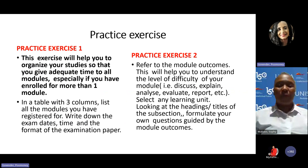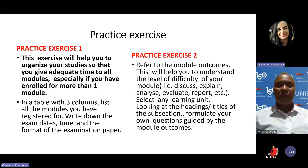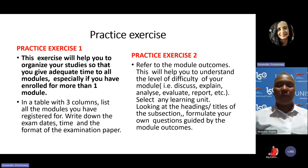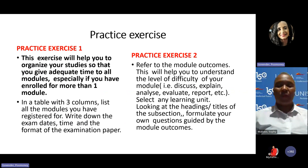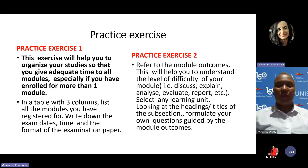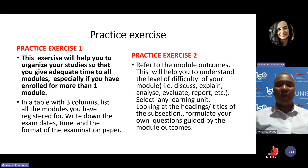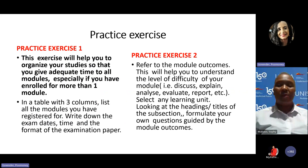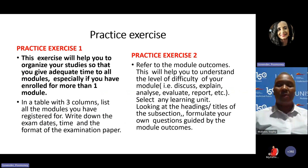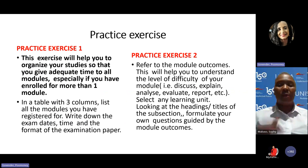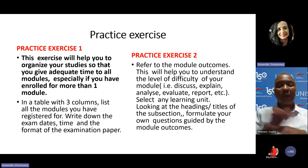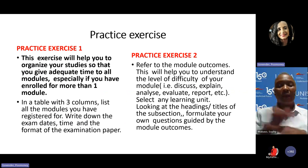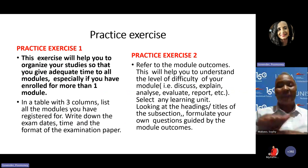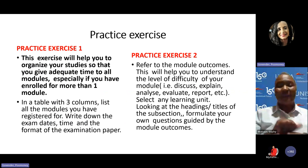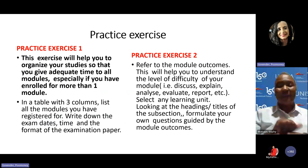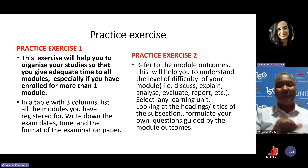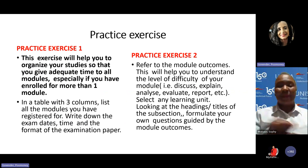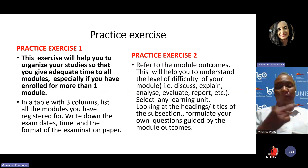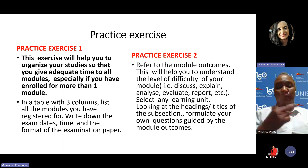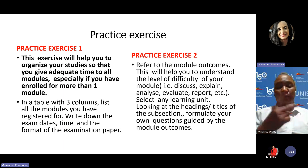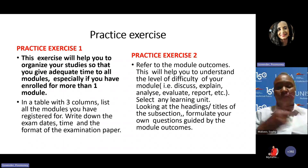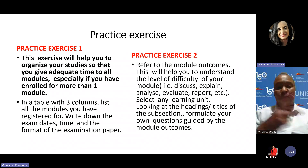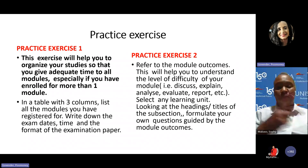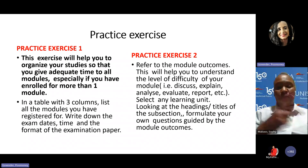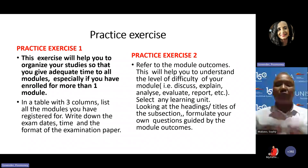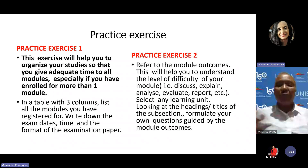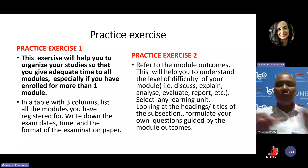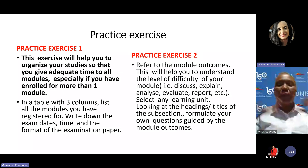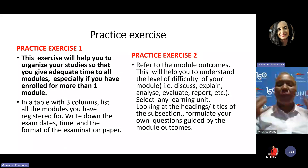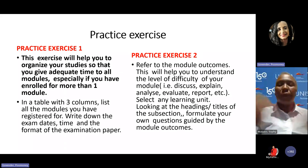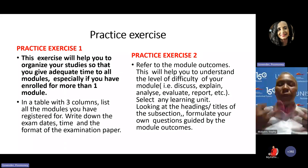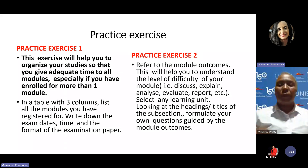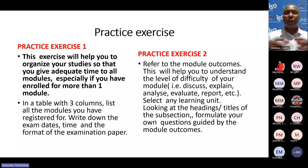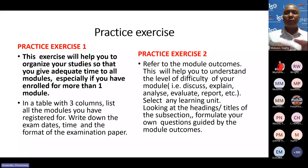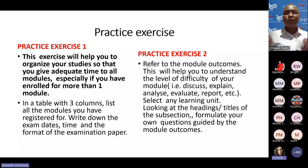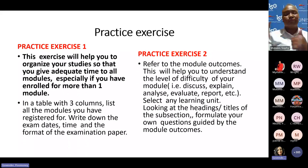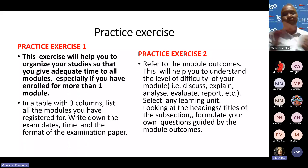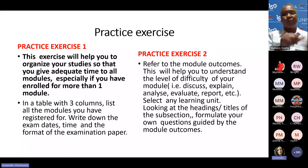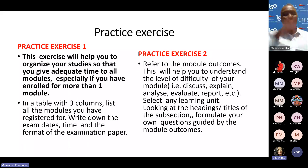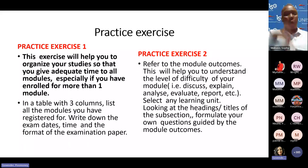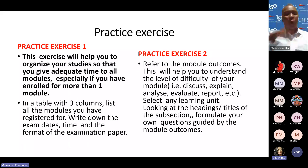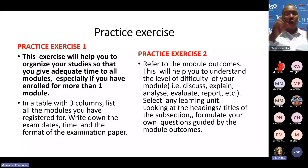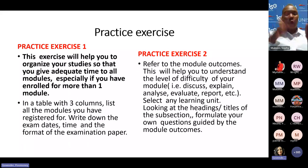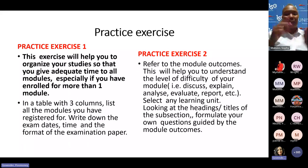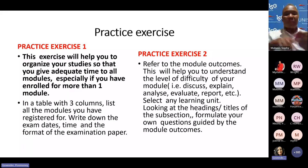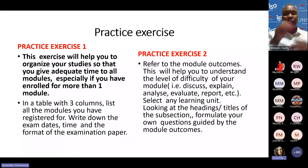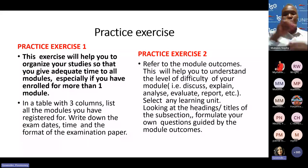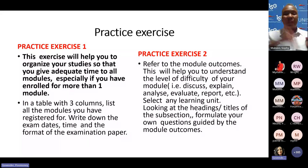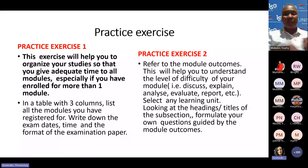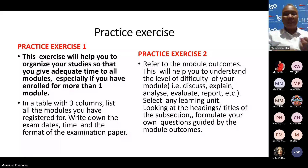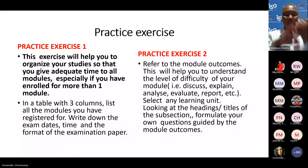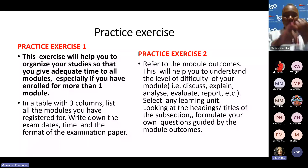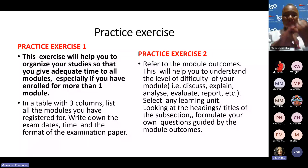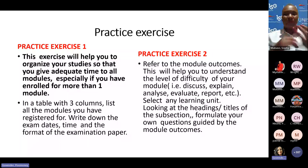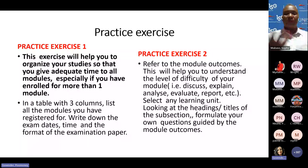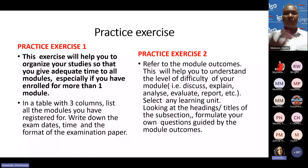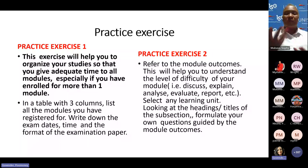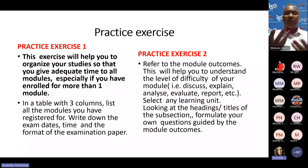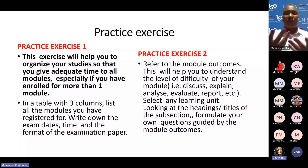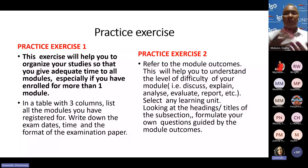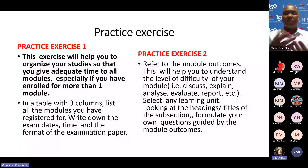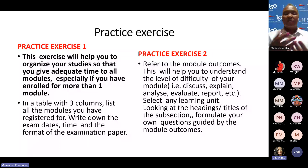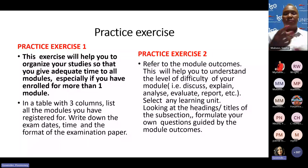practice exercise 2 is where it's important for you to go back and read your module outcomes, right?